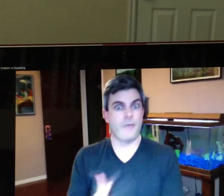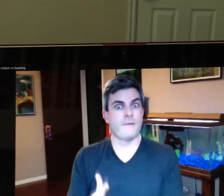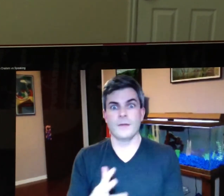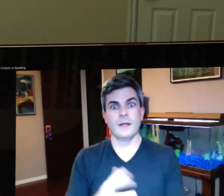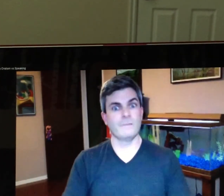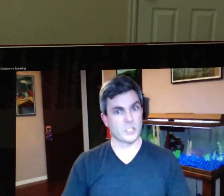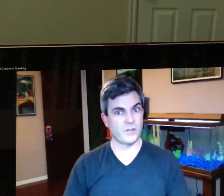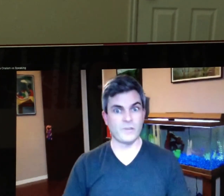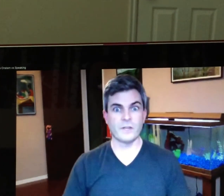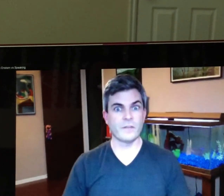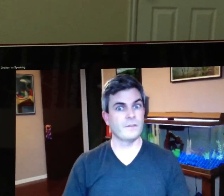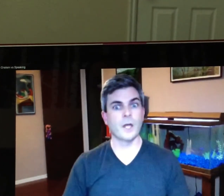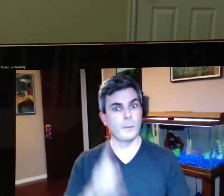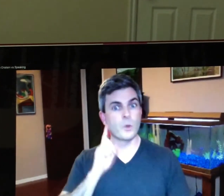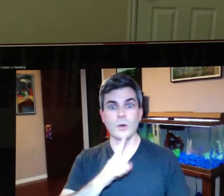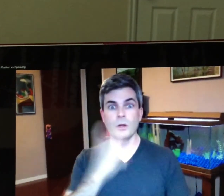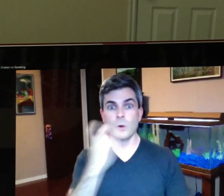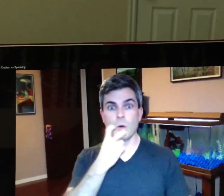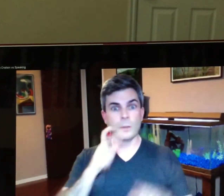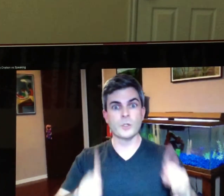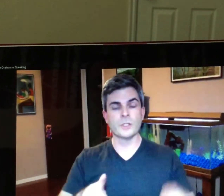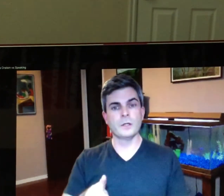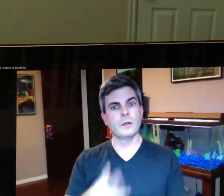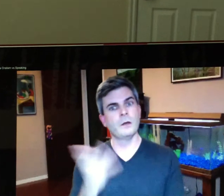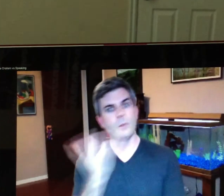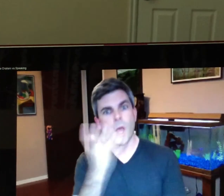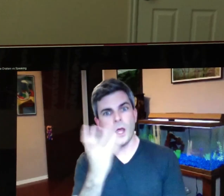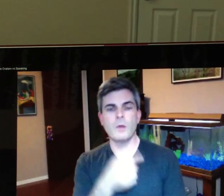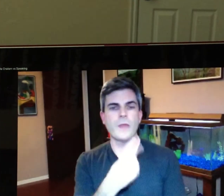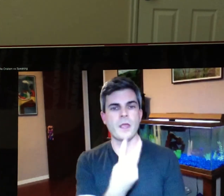also. It's probably about 40%.